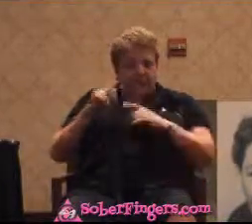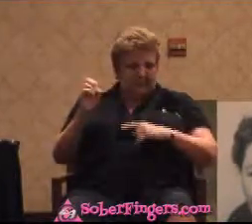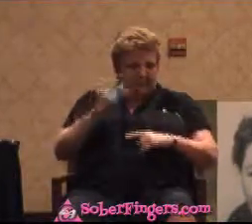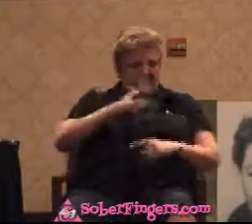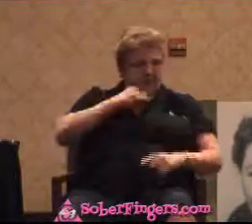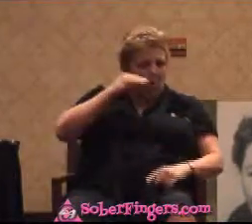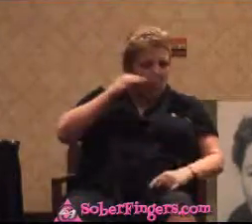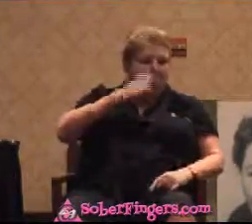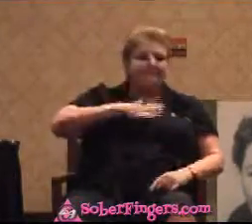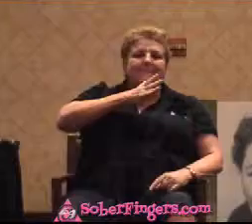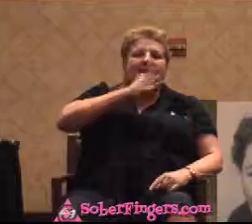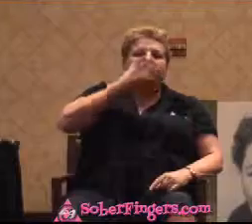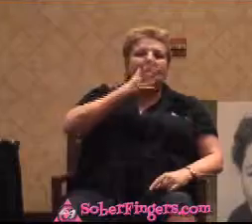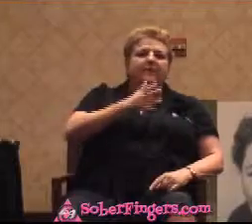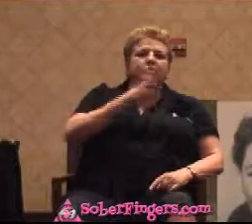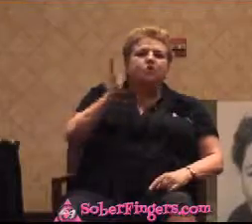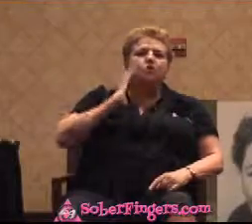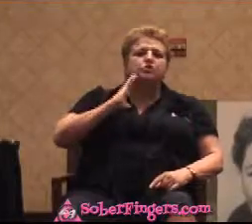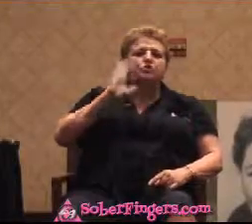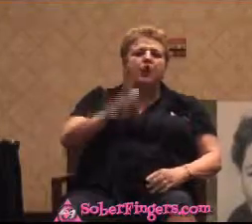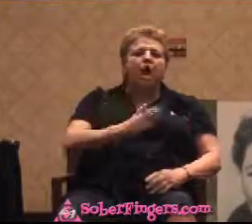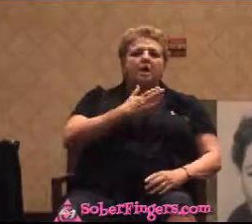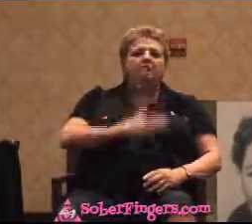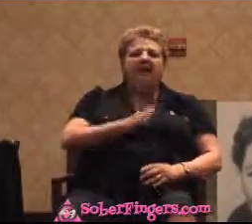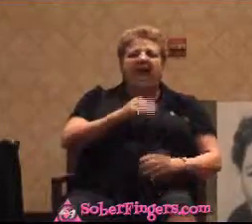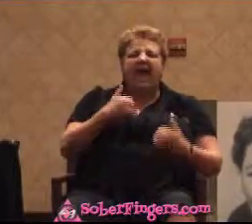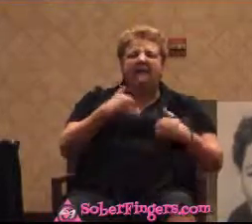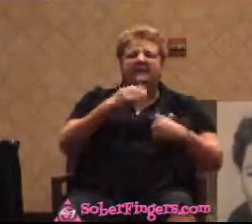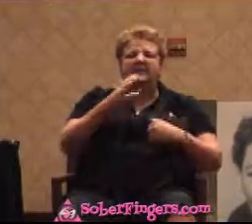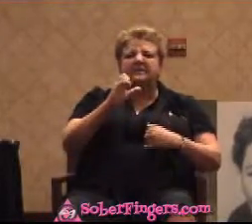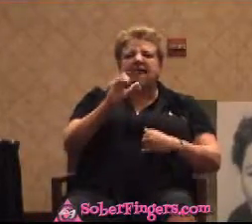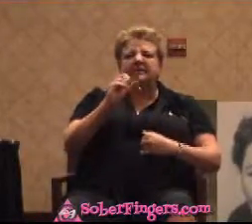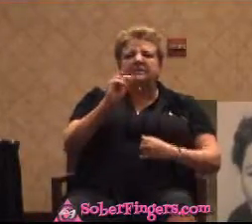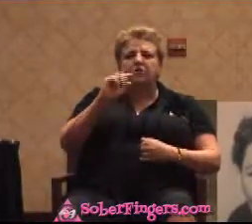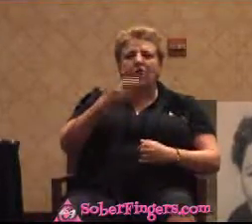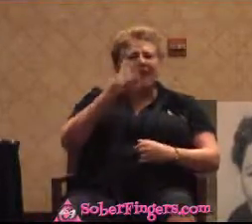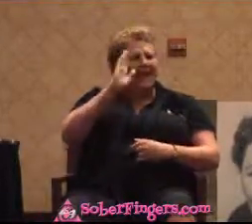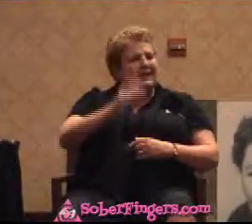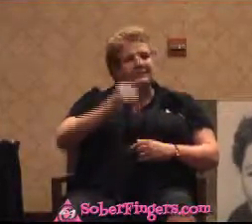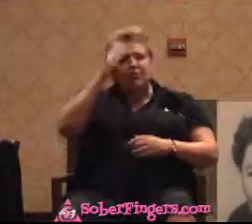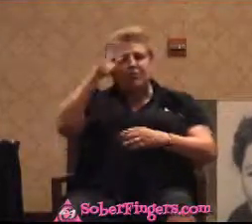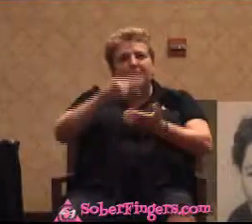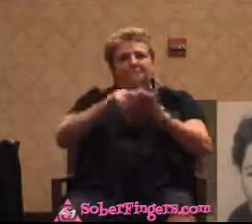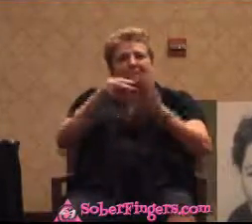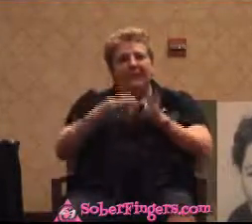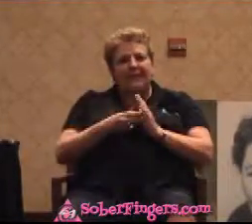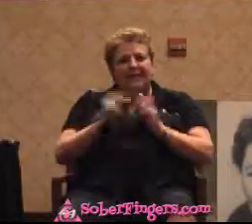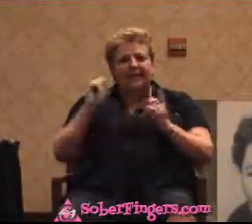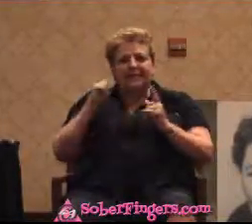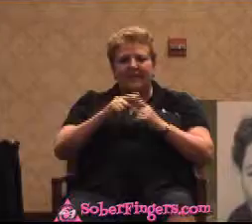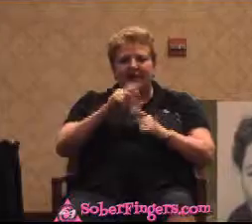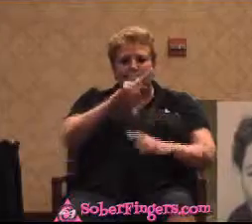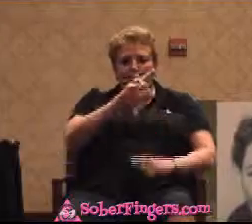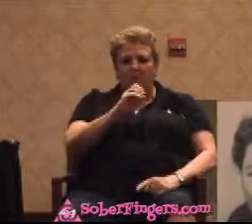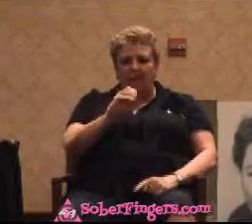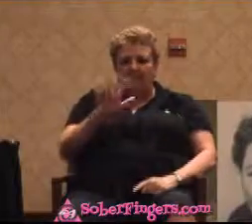to always hum this song. And I never knew the meaning of it until in 2005 I got asked to be one of the opening speakers